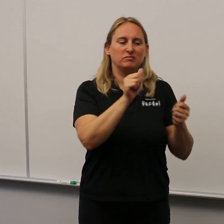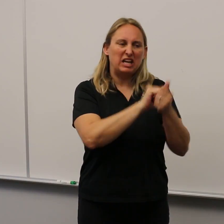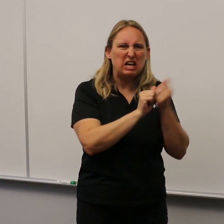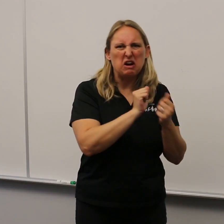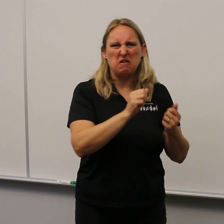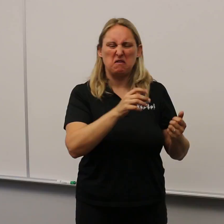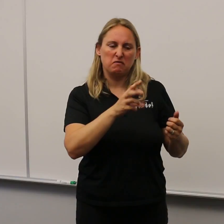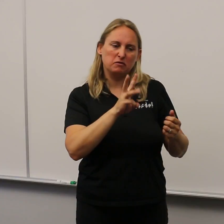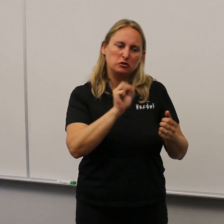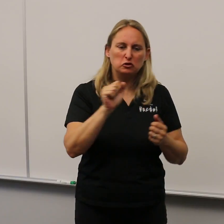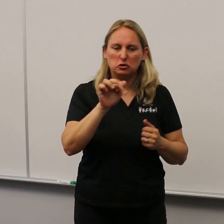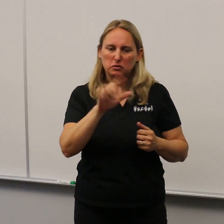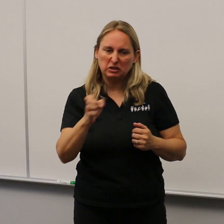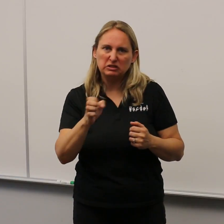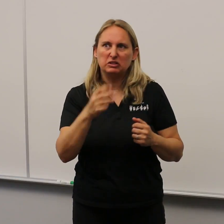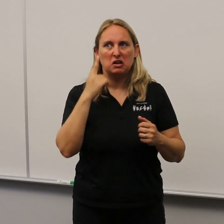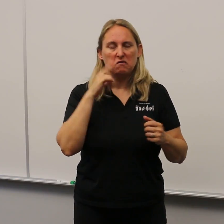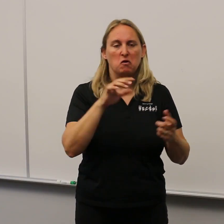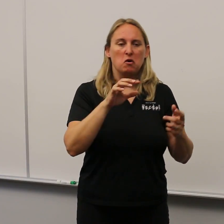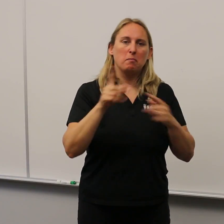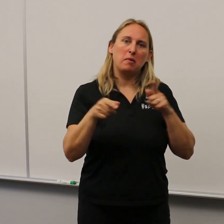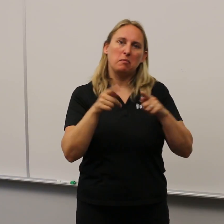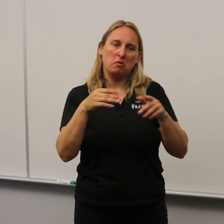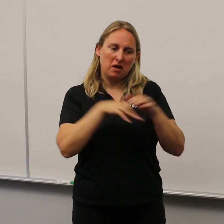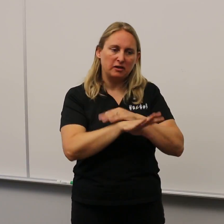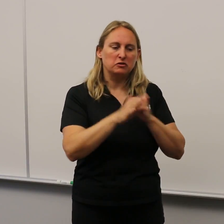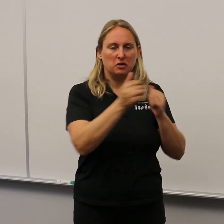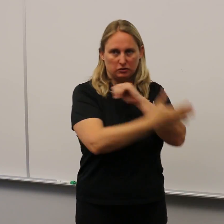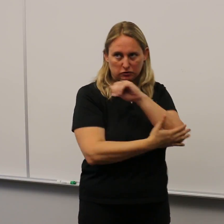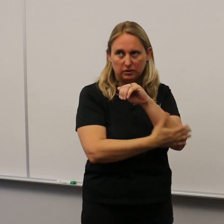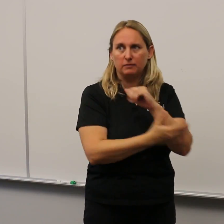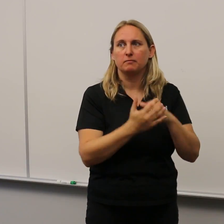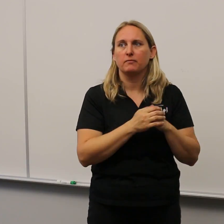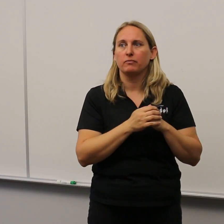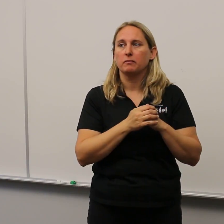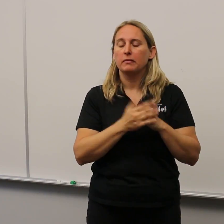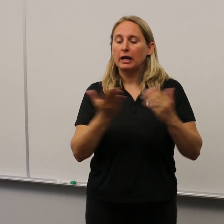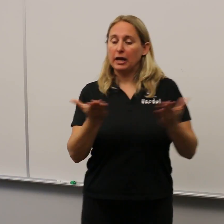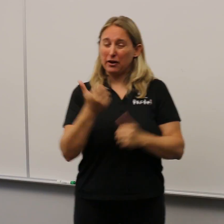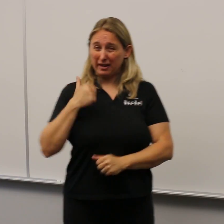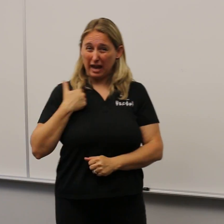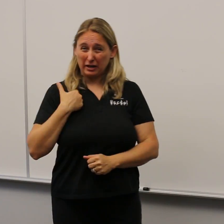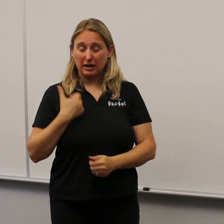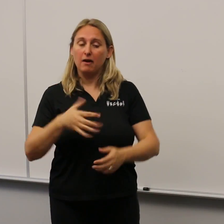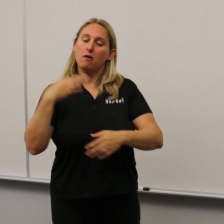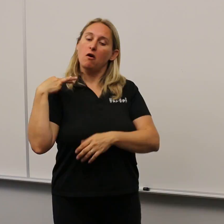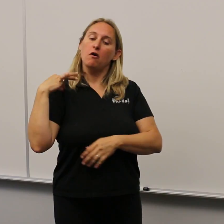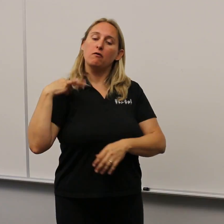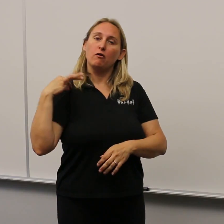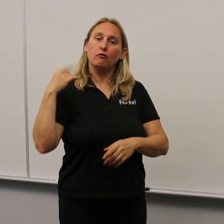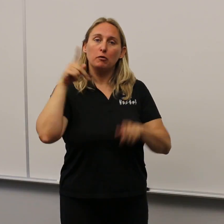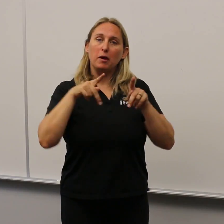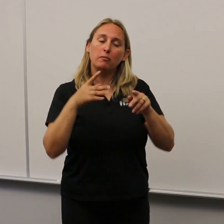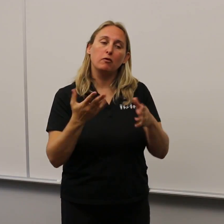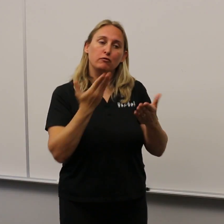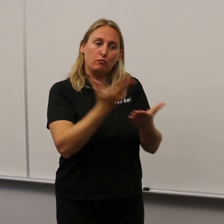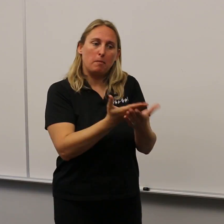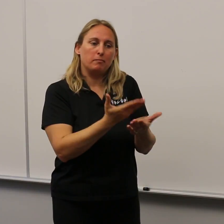and parks and recreation. In Canada, we vote for people to represent us at each level. These representatives are